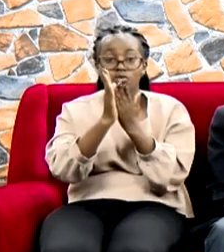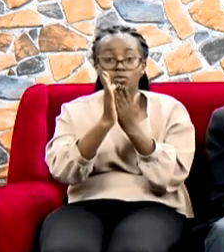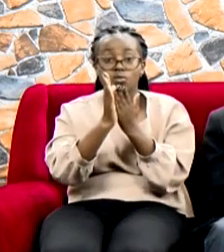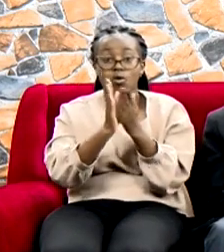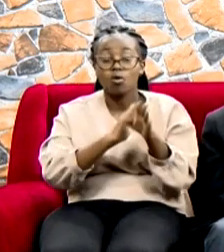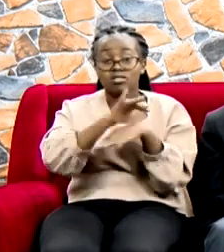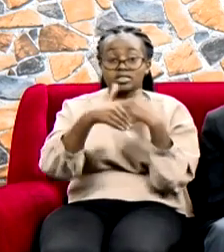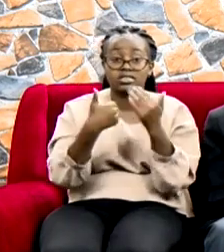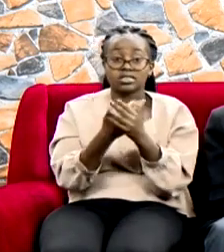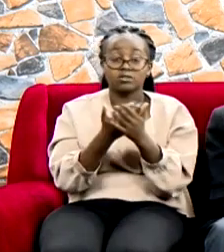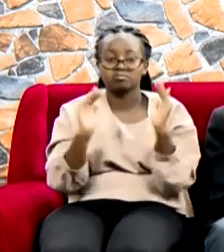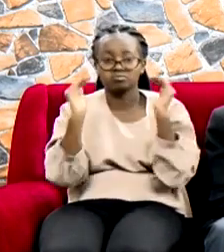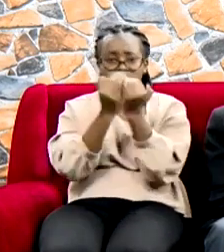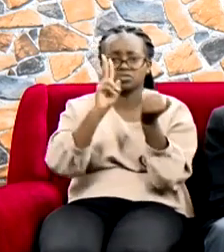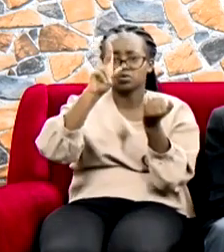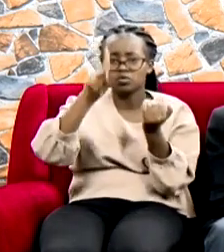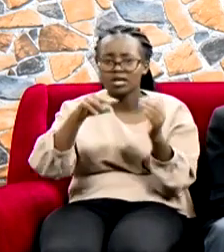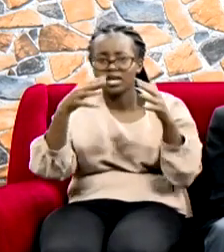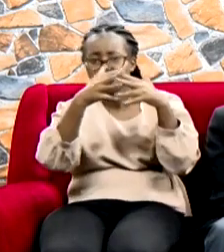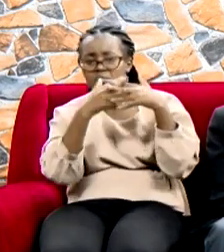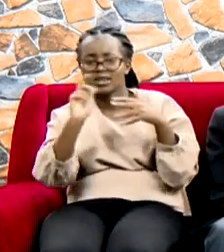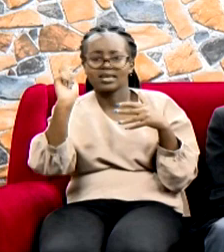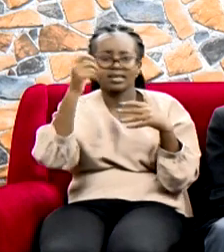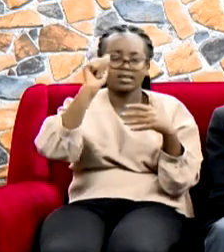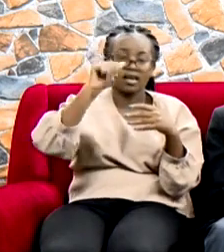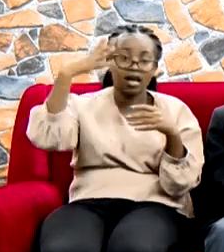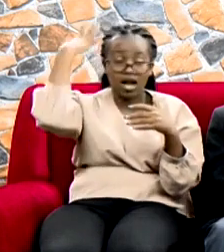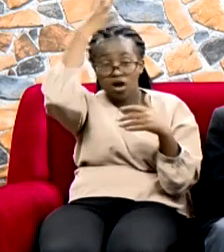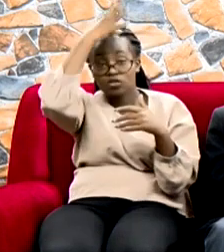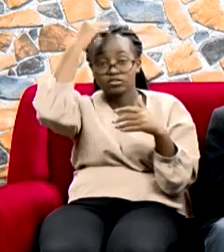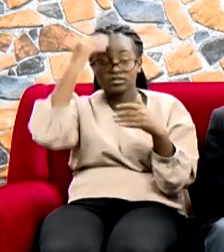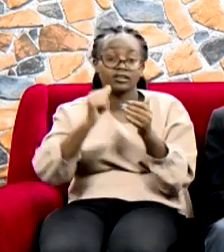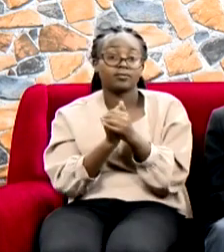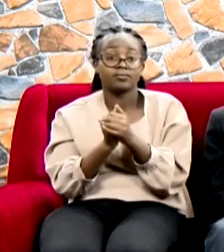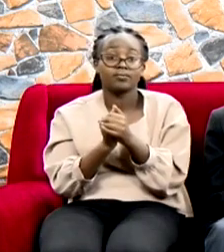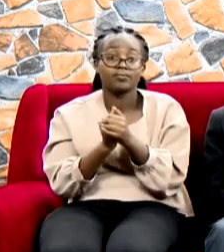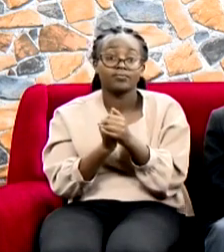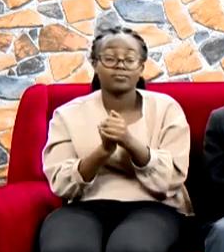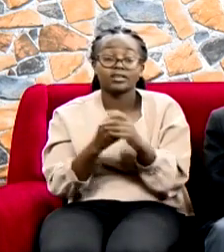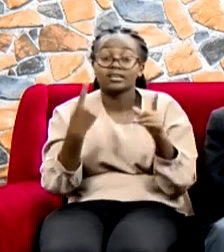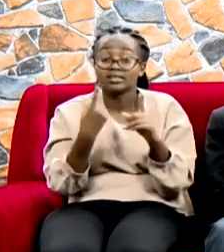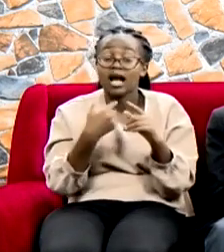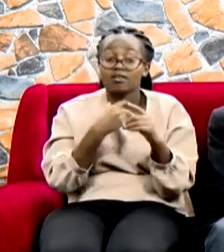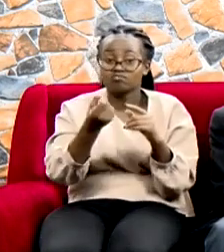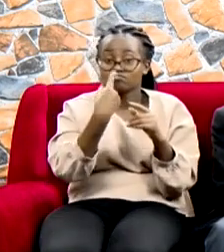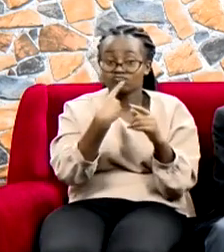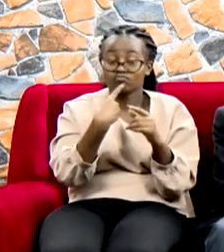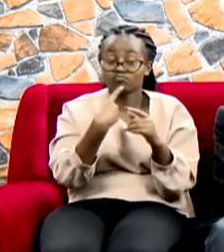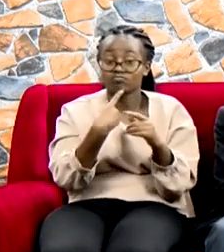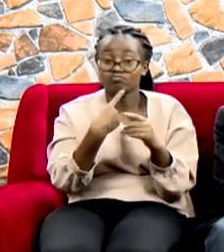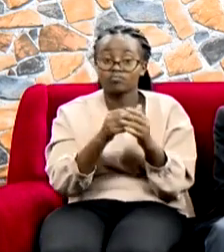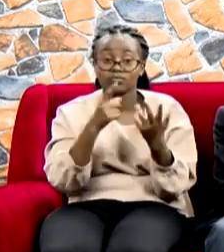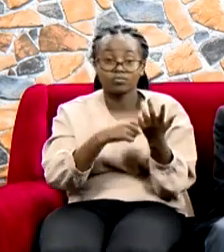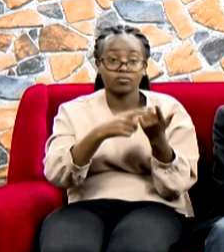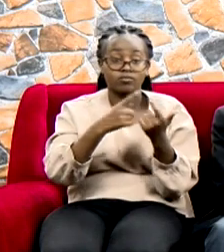the UK, you're in Kenya, you're in the US, you're in Australia, the reference point is the diagnostic statistical